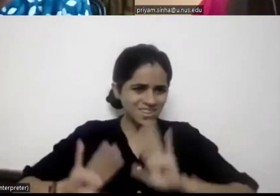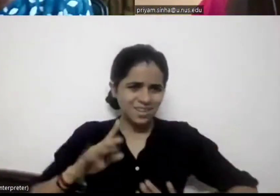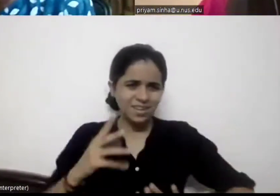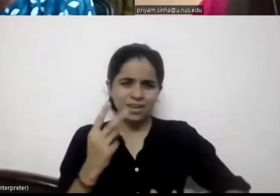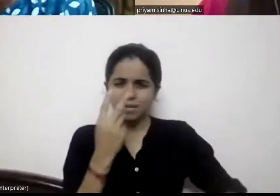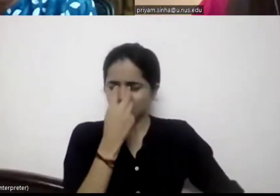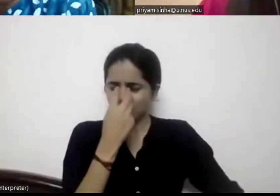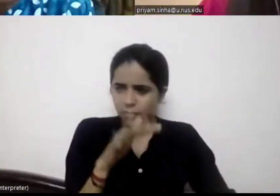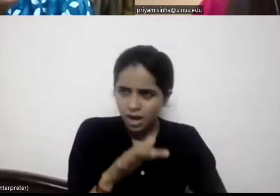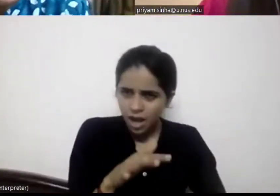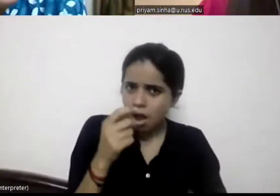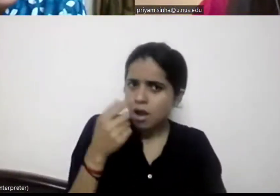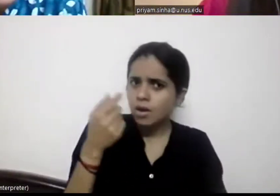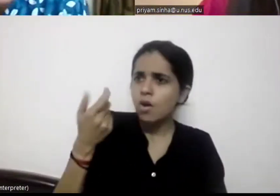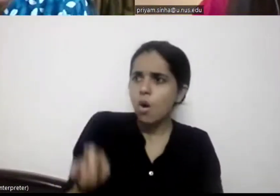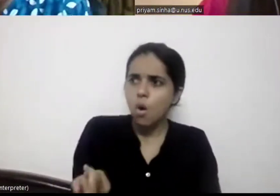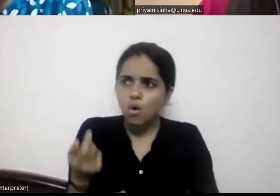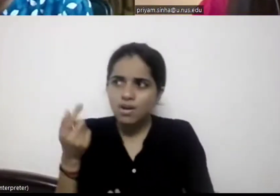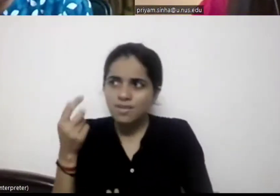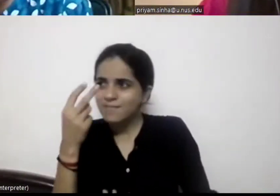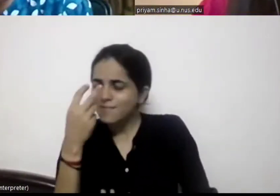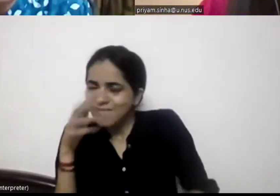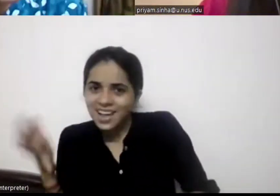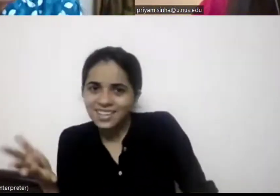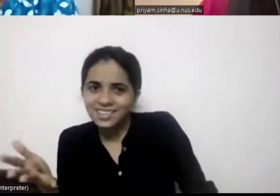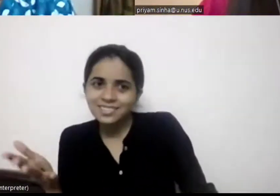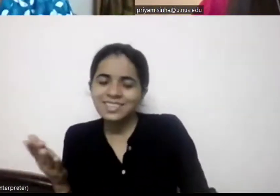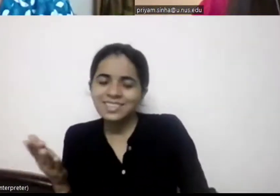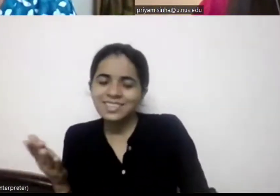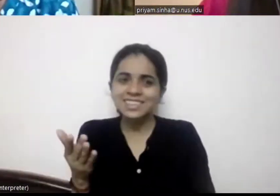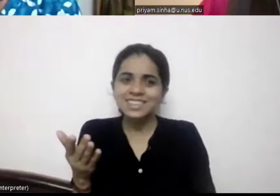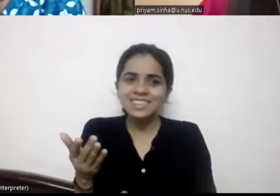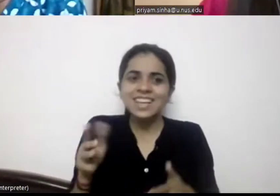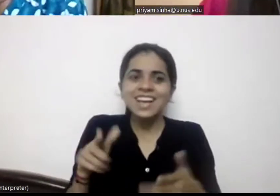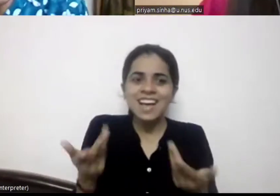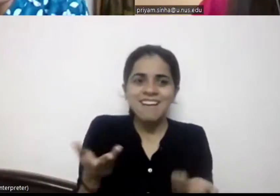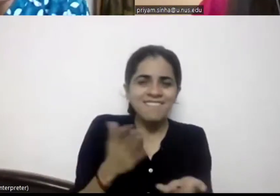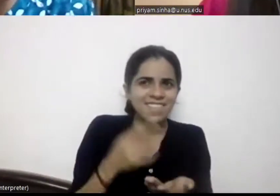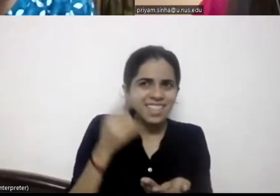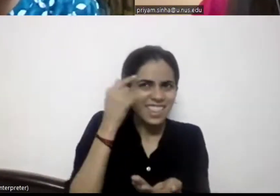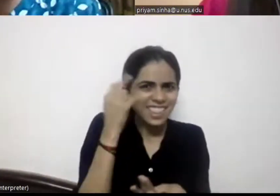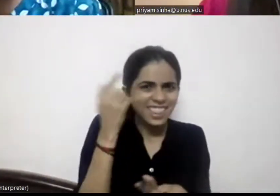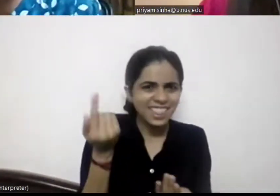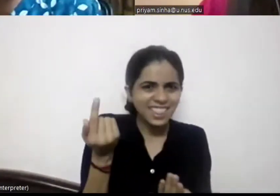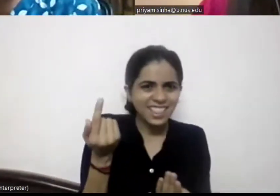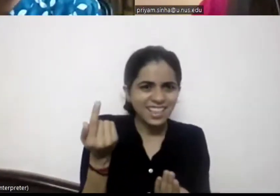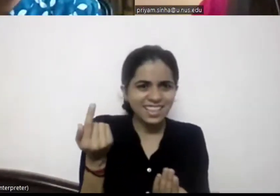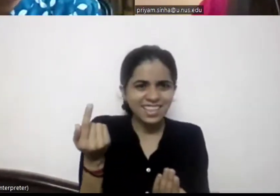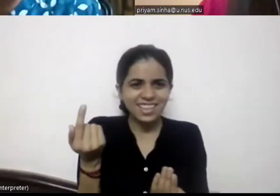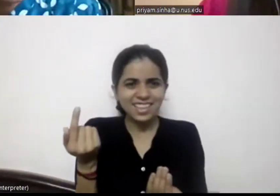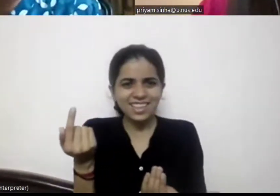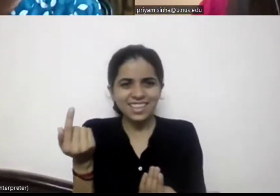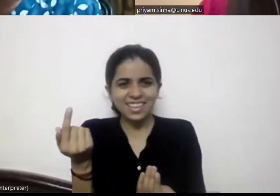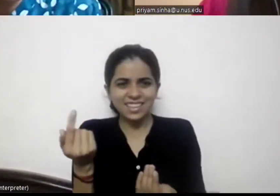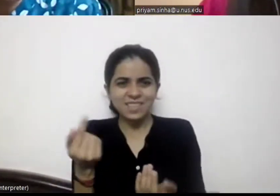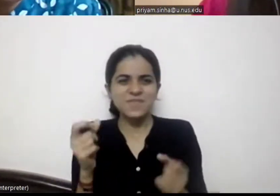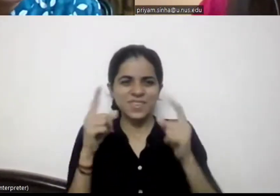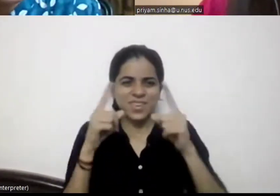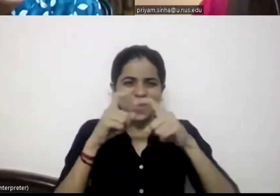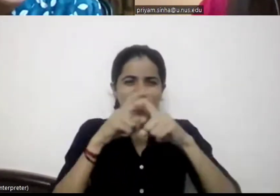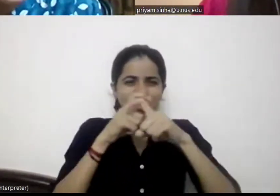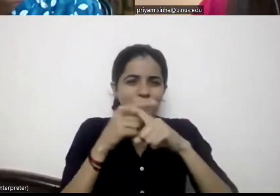he blind, is he not? How do we take that? It's a very complex